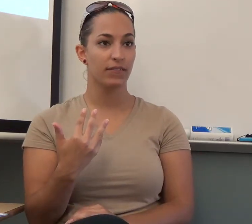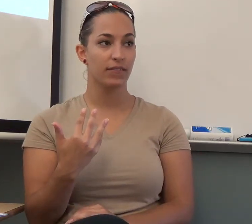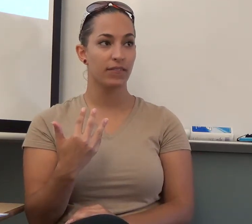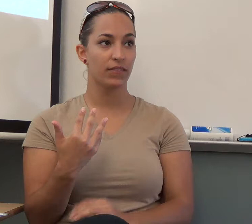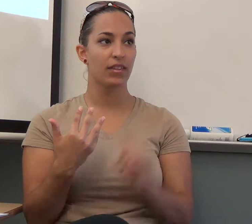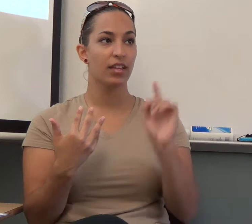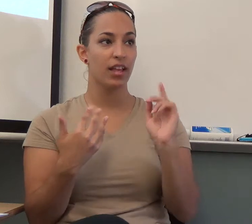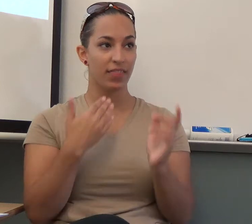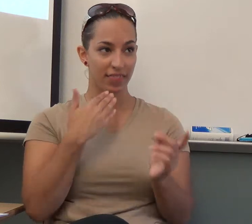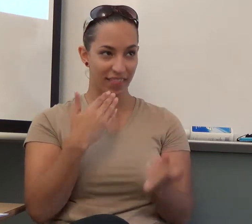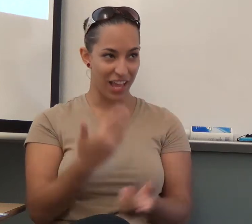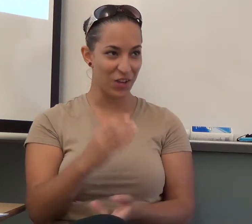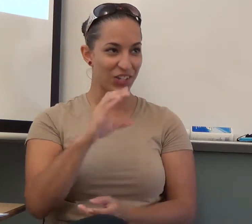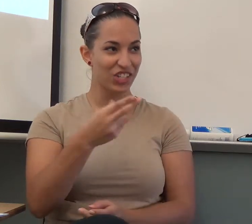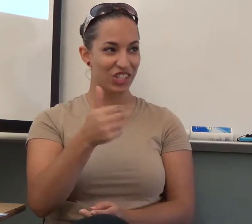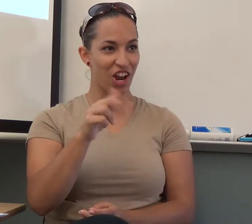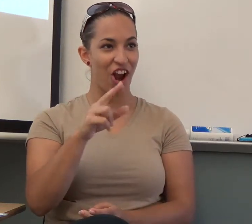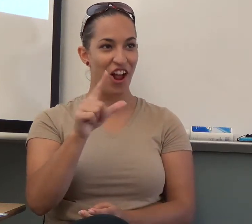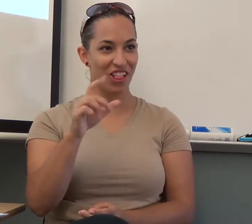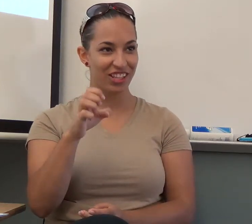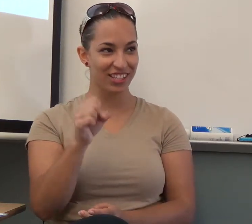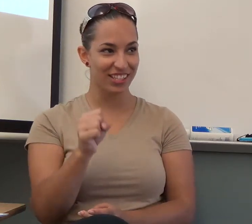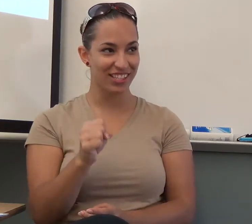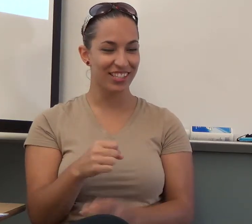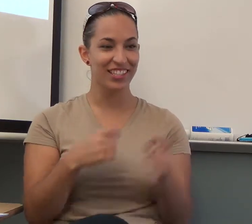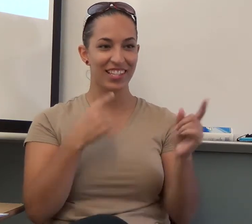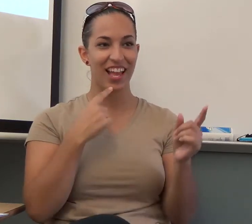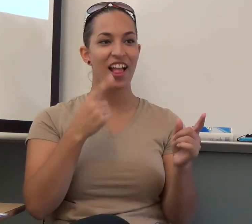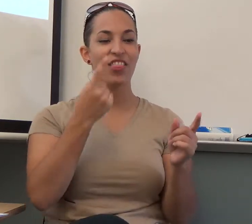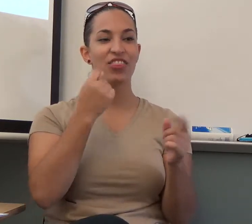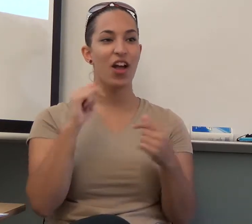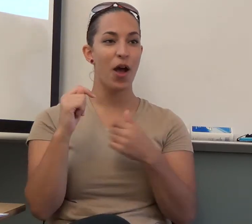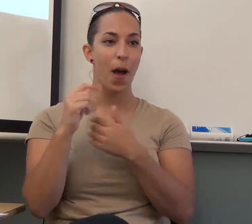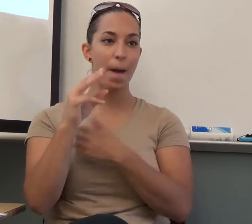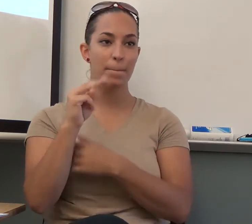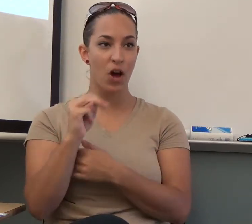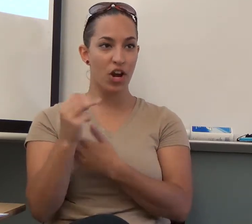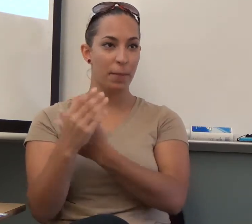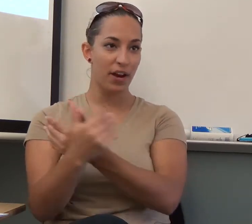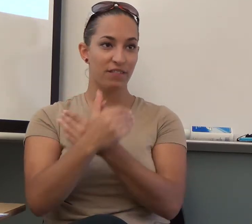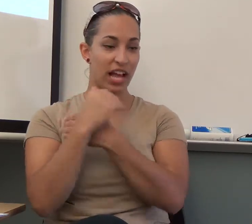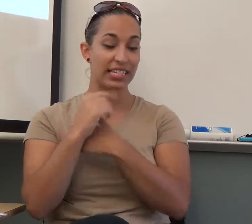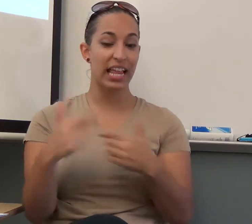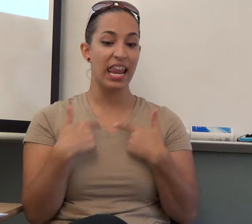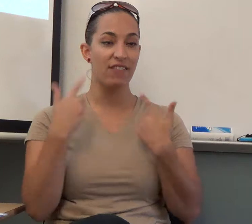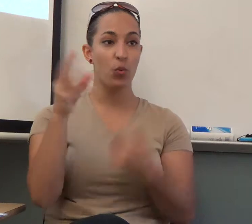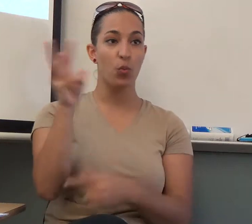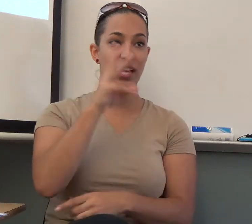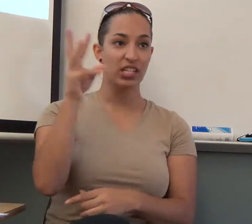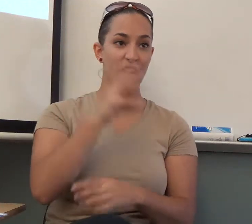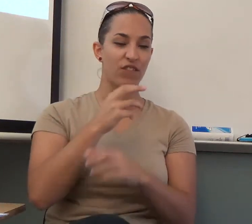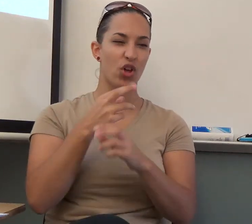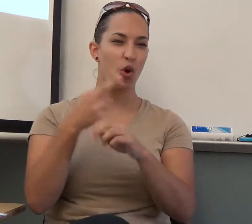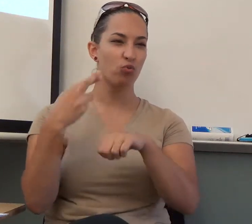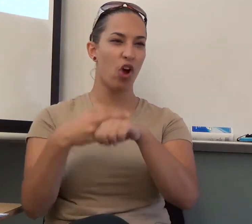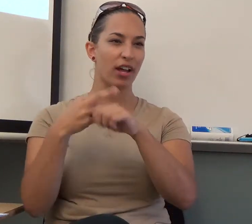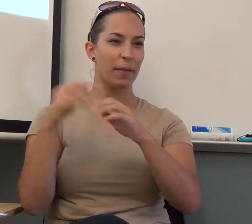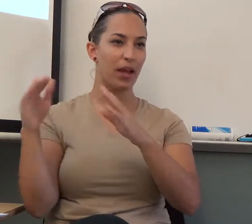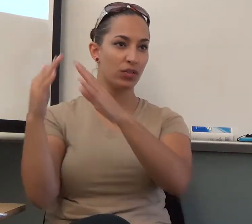Thank you, Charles. The monarch butterflies that live west of the Rocky Mountains fly to the California coast, as